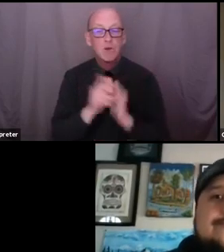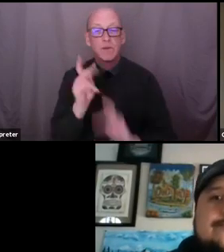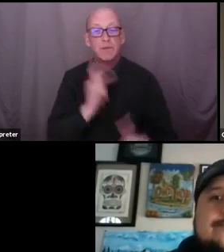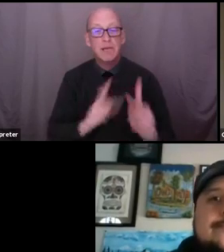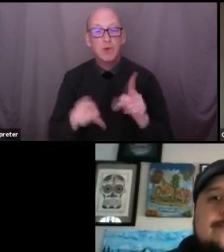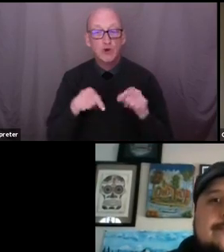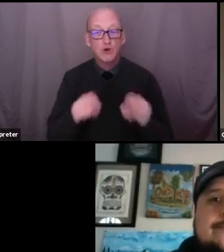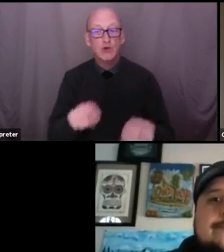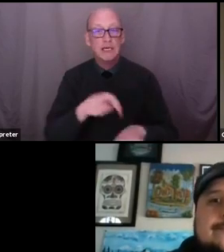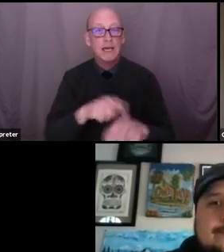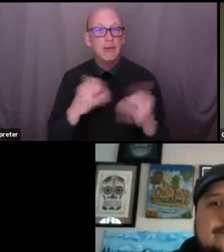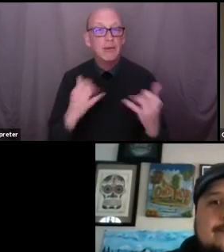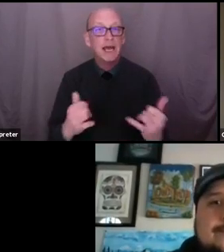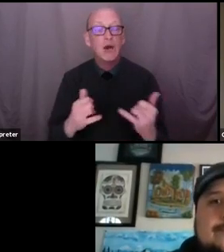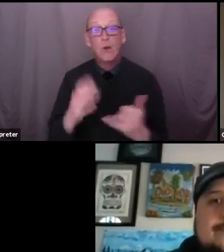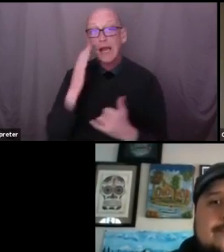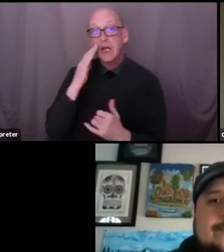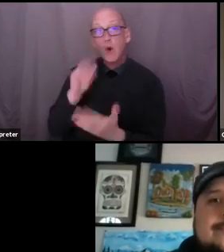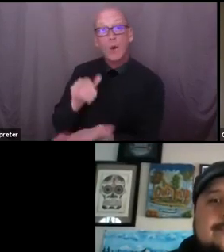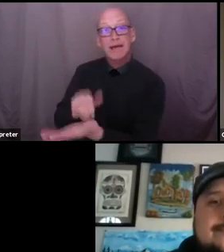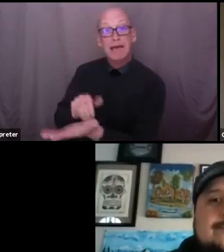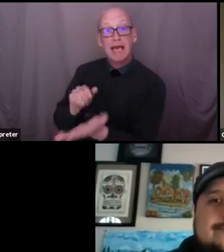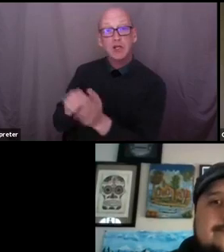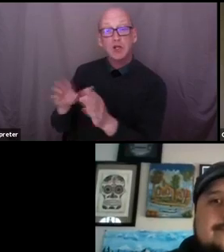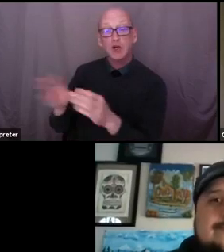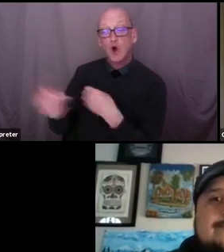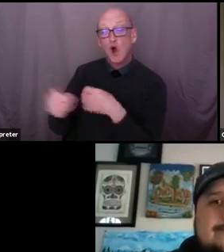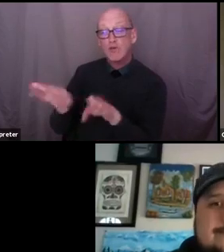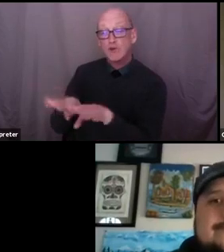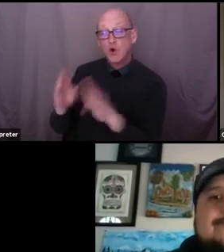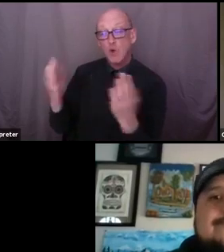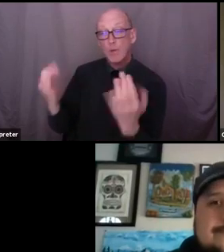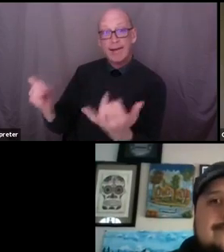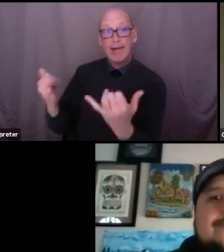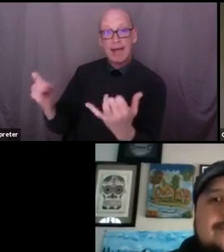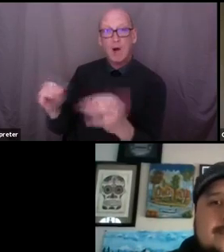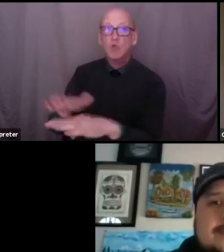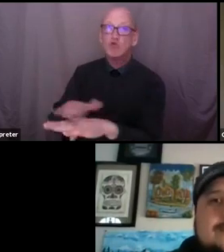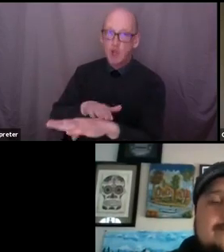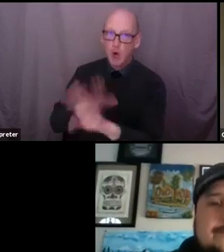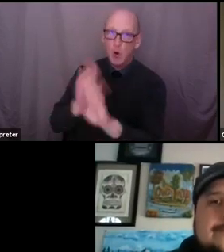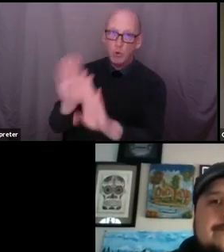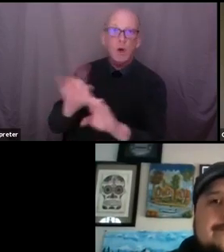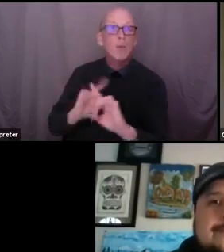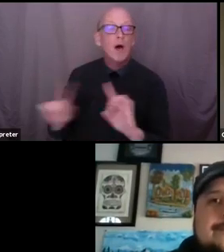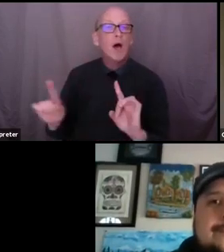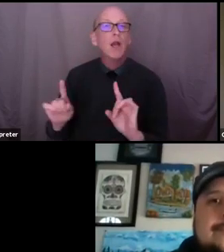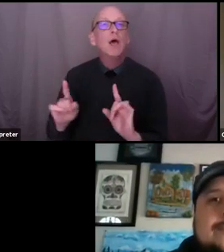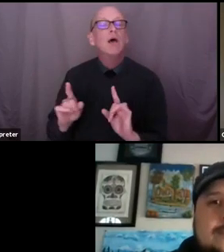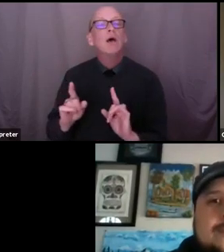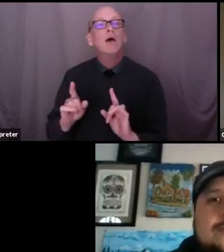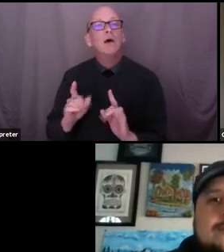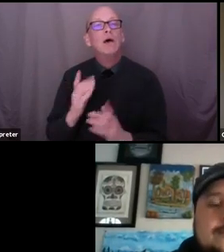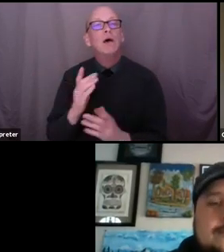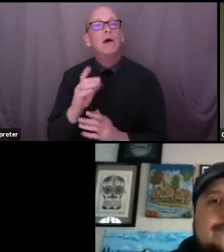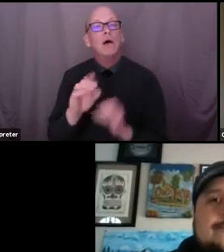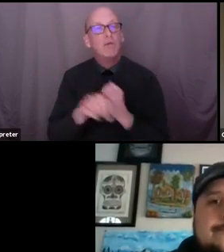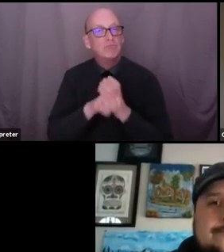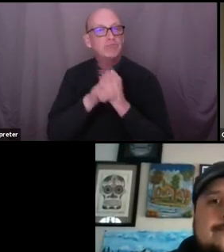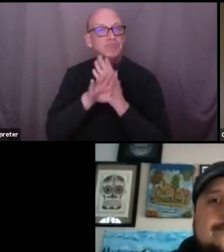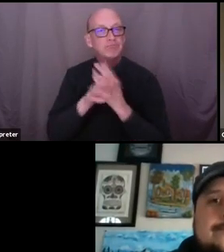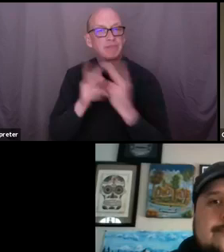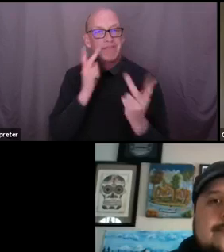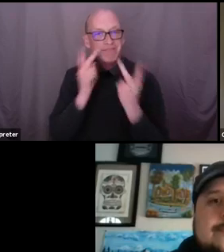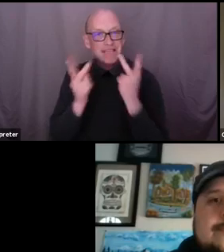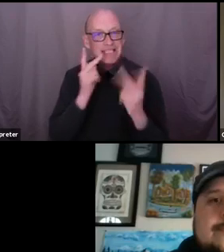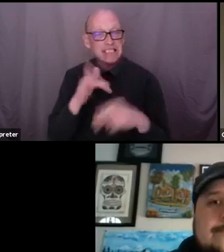was, doctors' offices are opening back up now slowly, but there are virtual visits that are